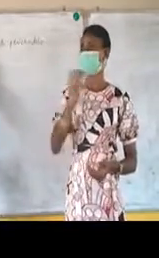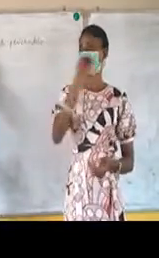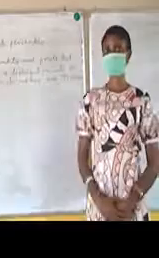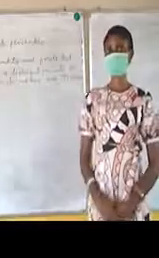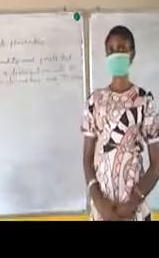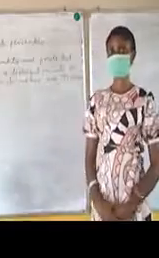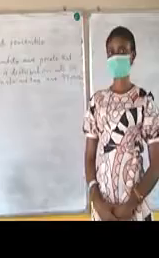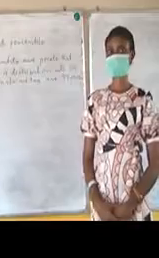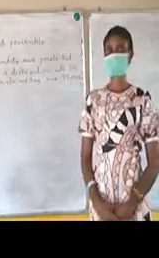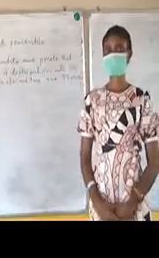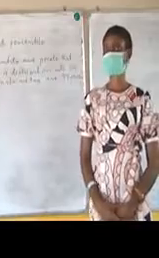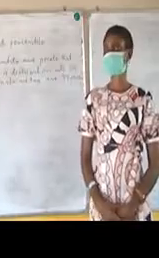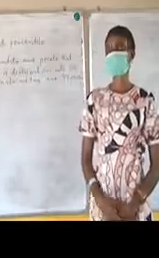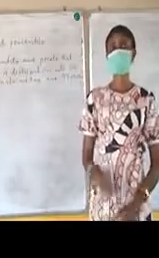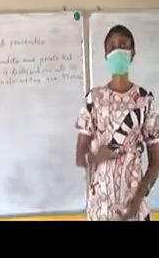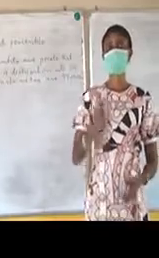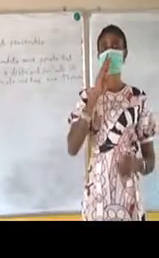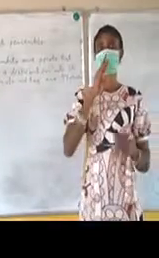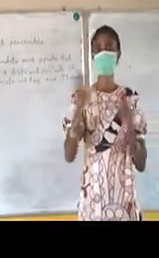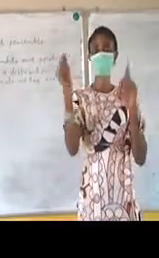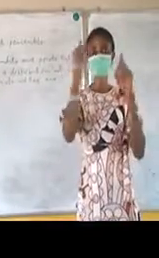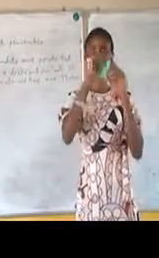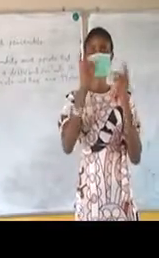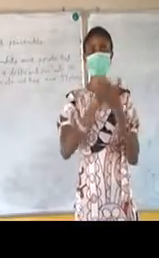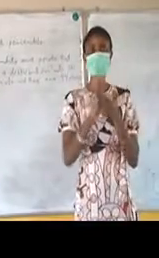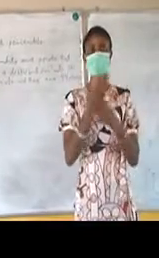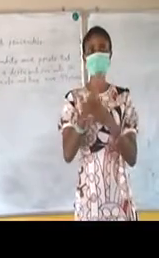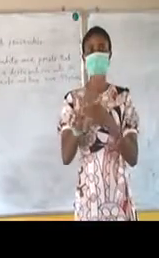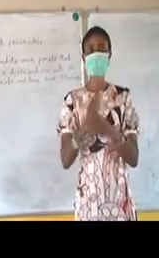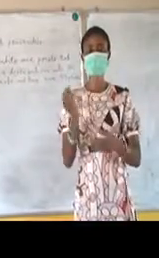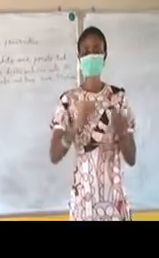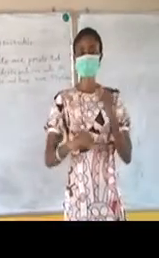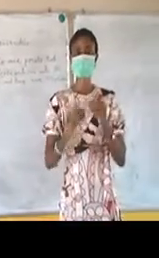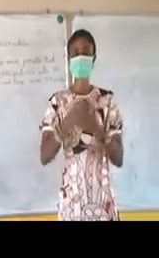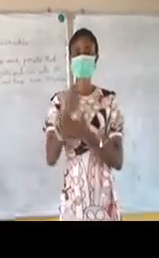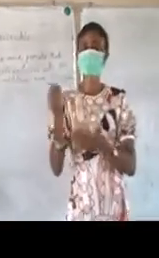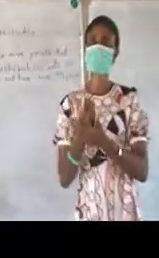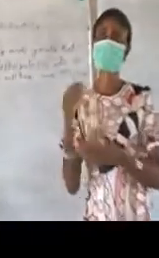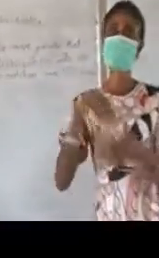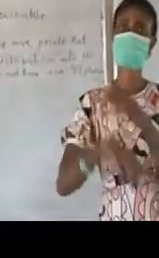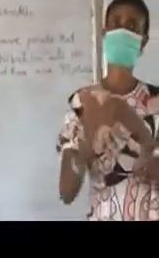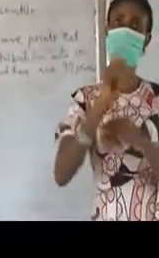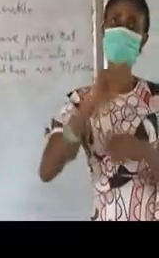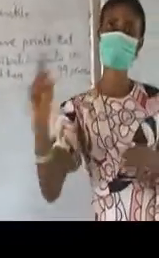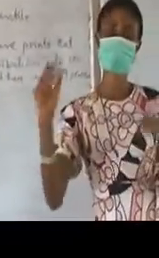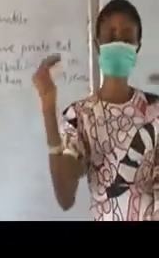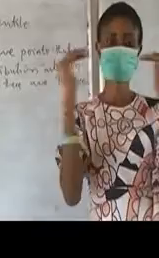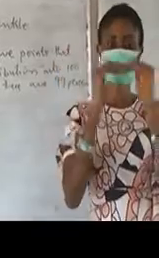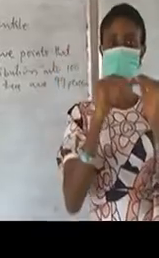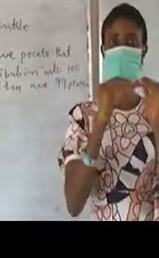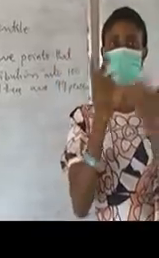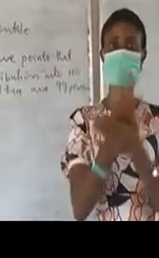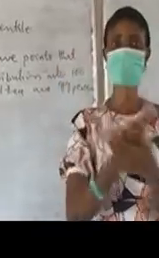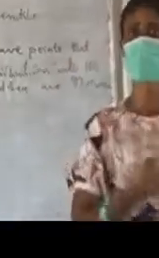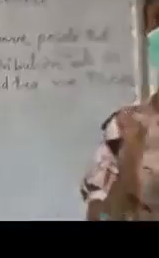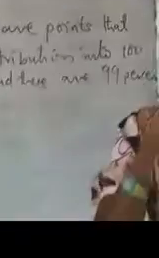Percentiles, they are points that divide a distribution into 100 equal parts, and